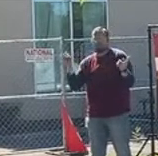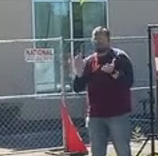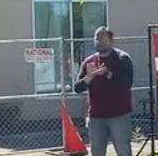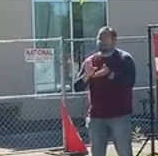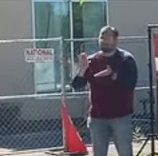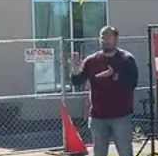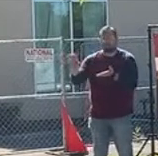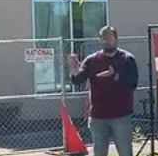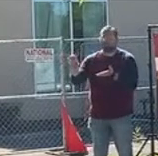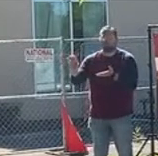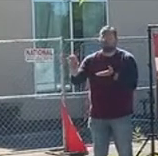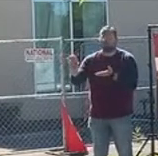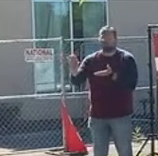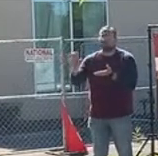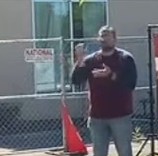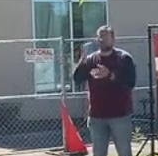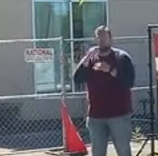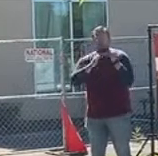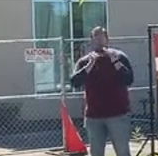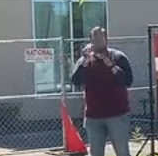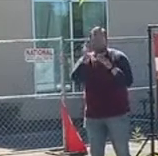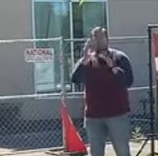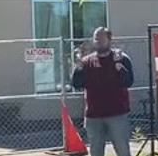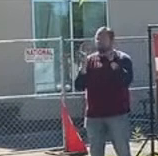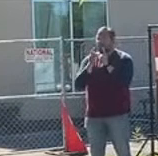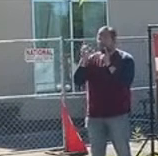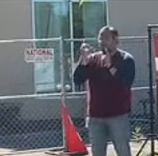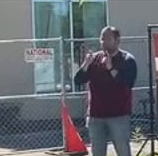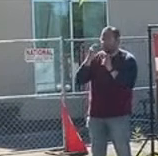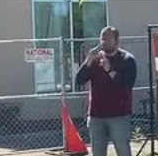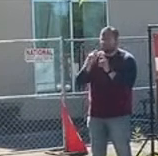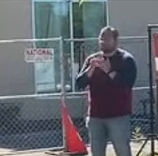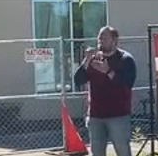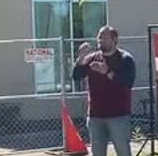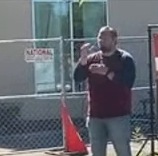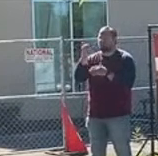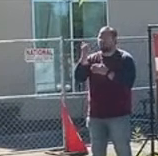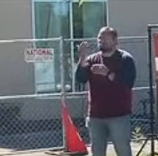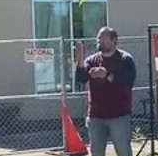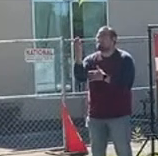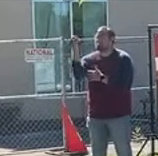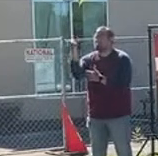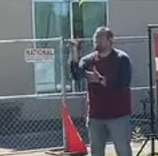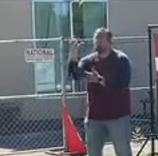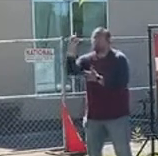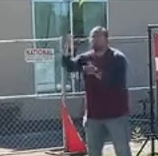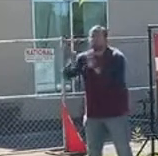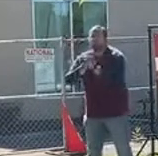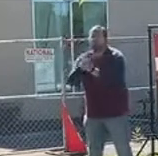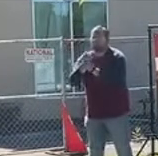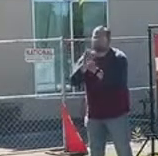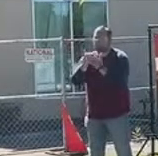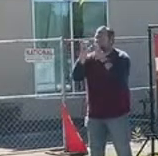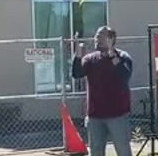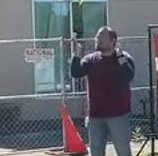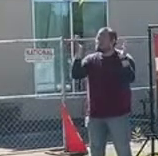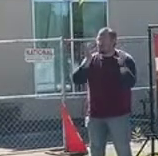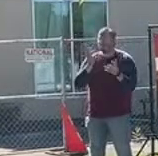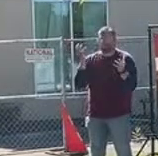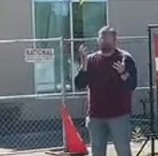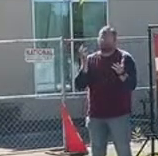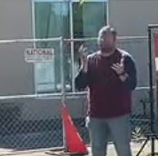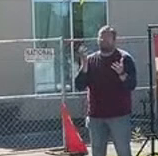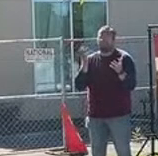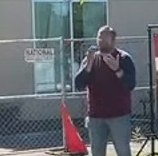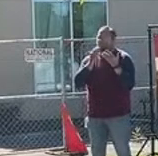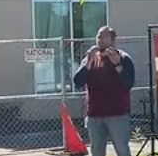These facilities will be meeting the needs of the district for the next 10, 15, and in some cases 20 years, which is phenomenal. So much